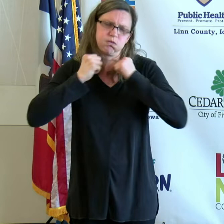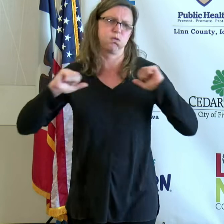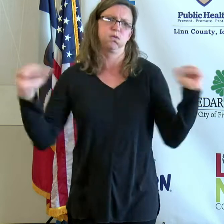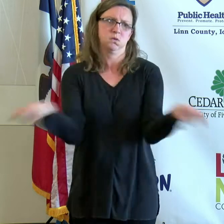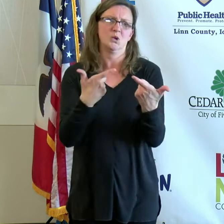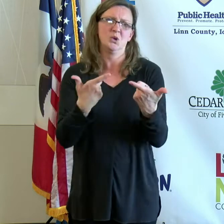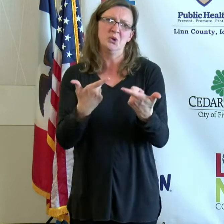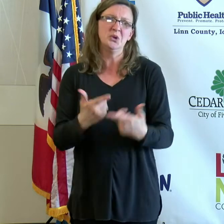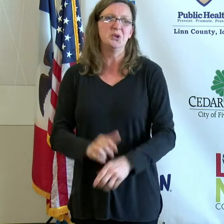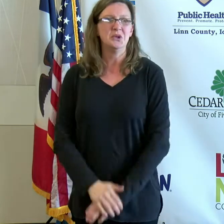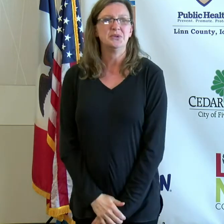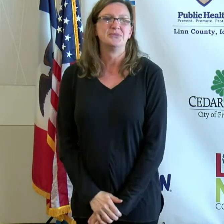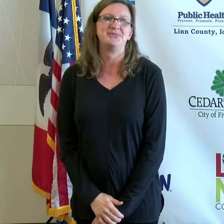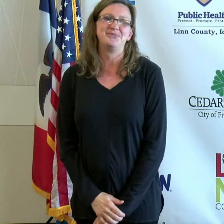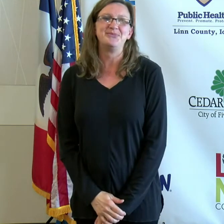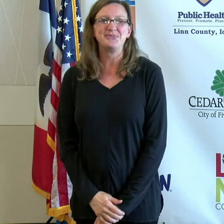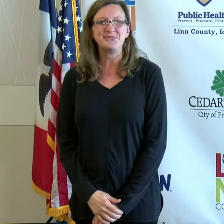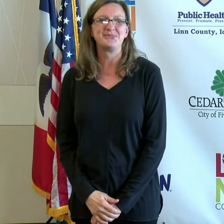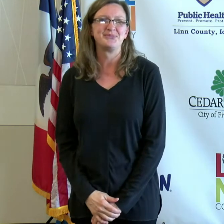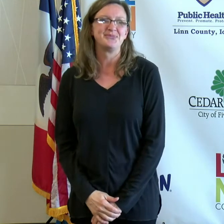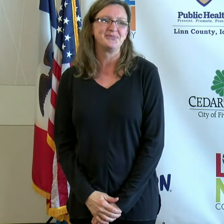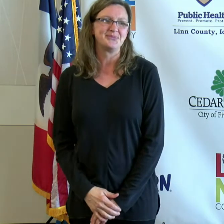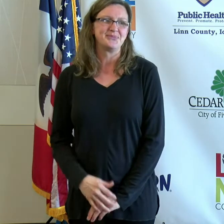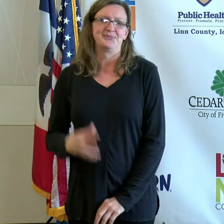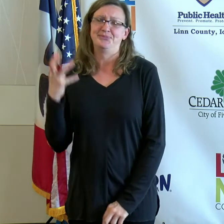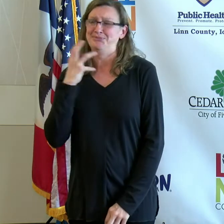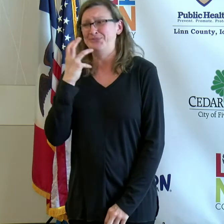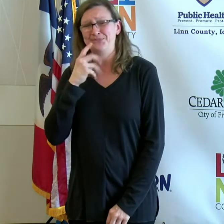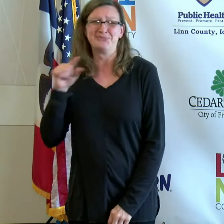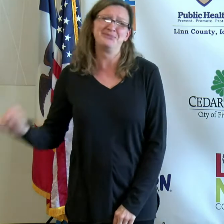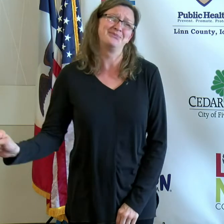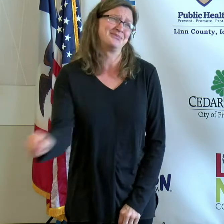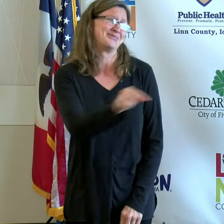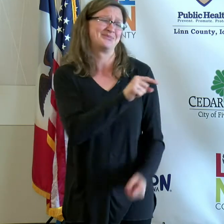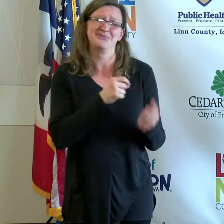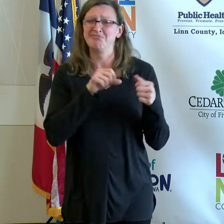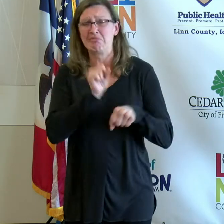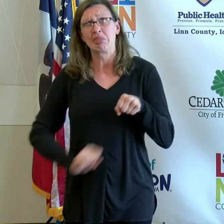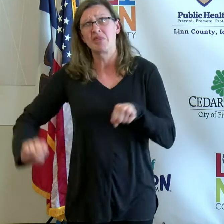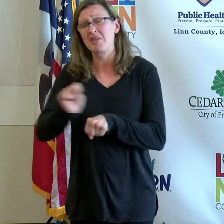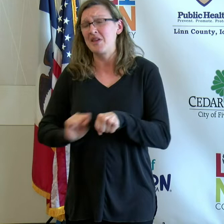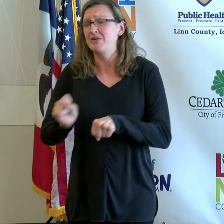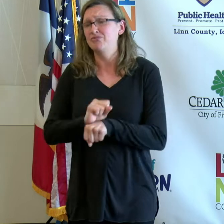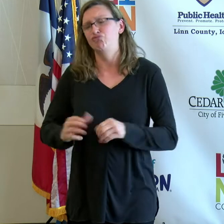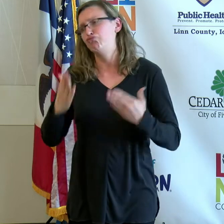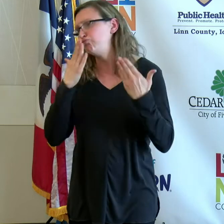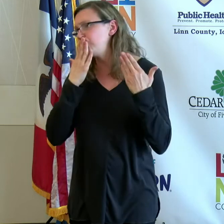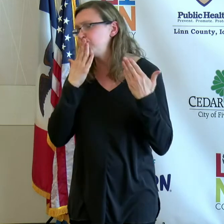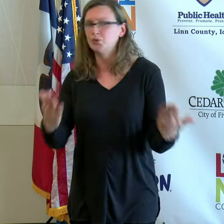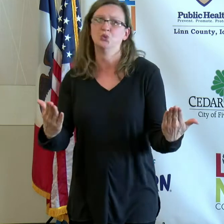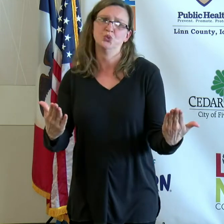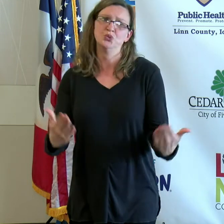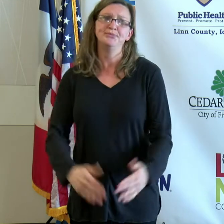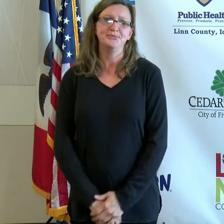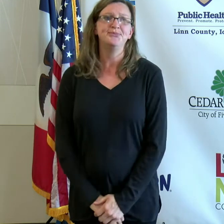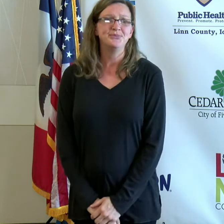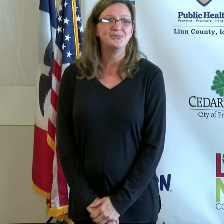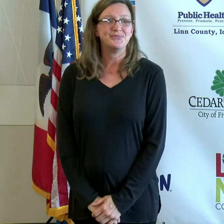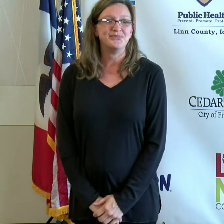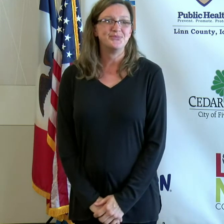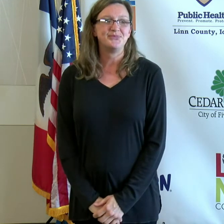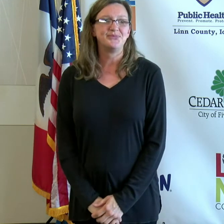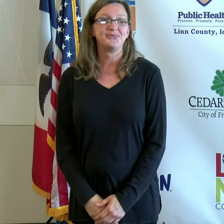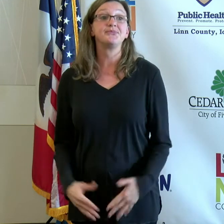wonderful to see all those actions. So please, thank you and keep up that work. And finally, the now famous Dr.